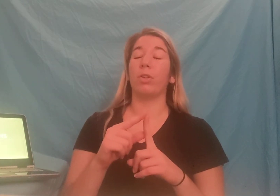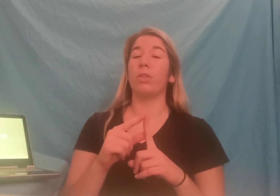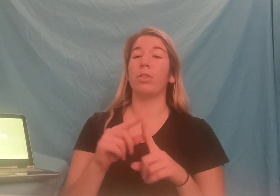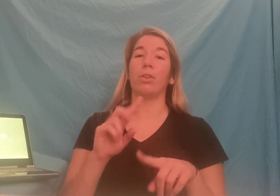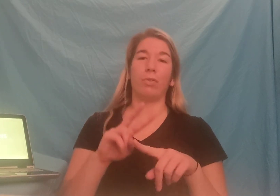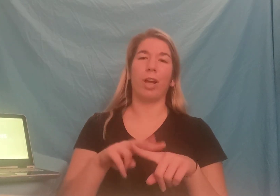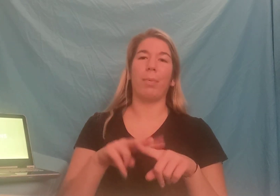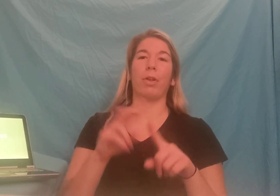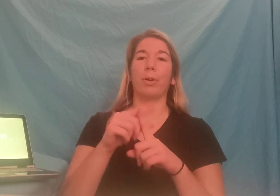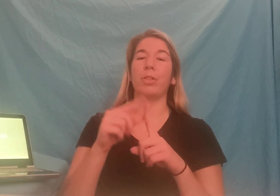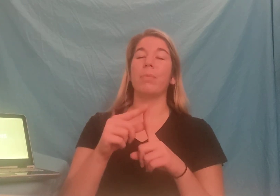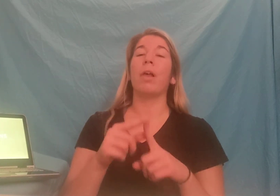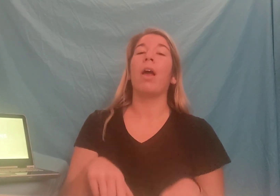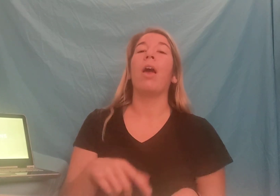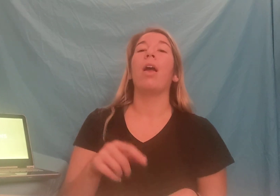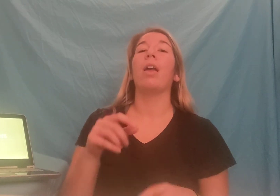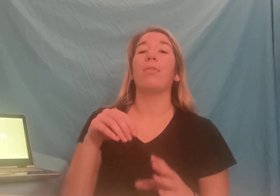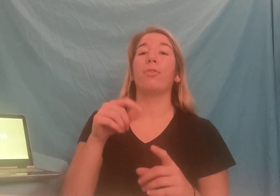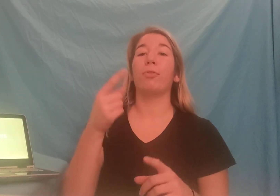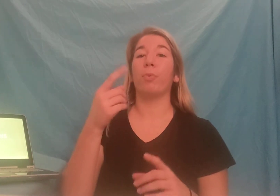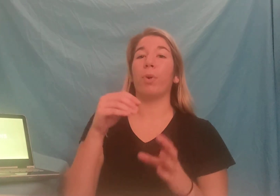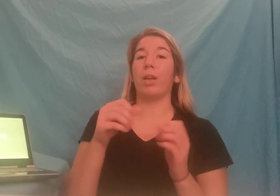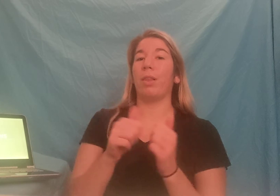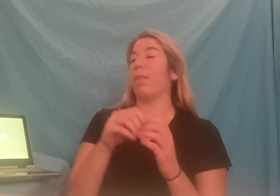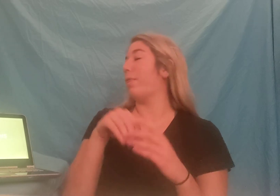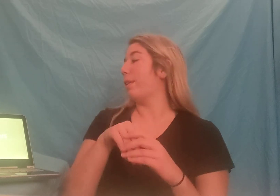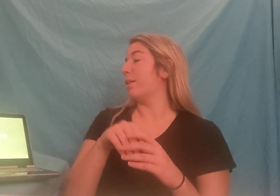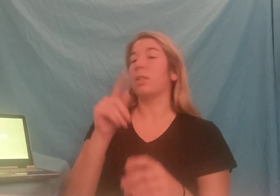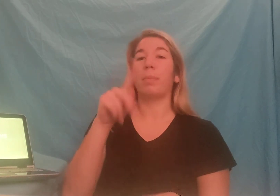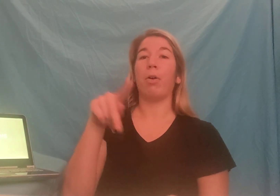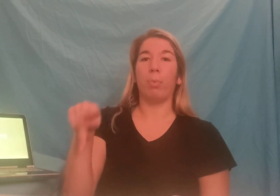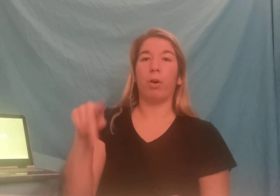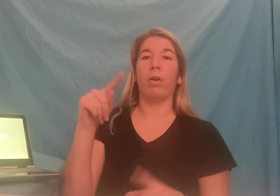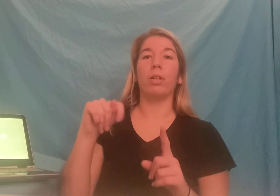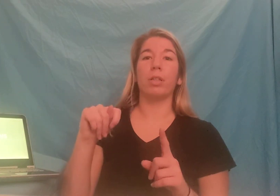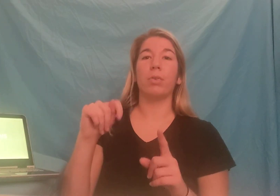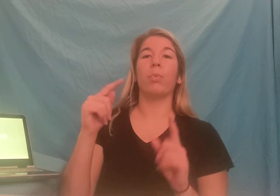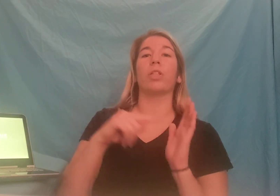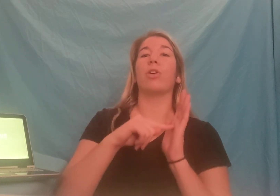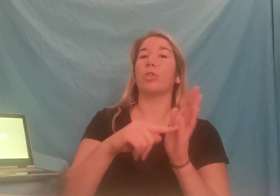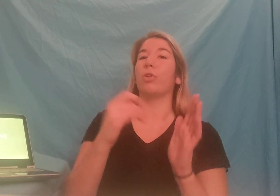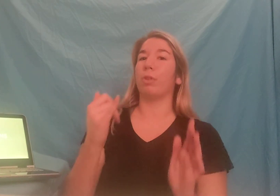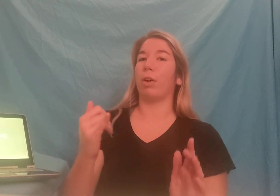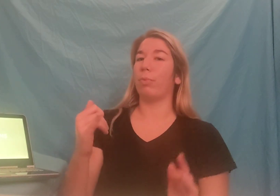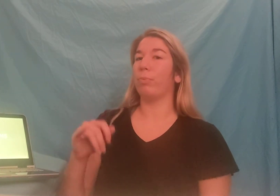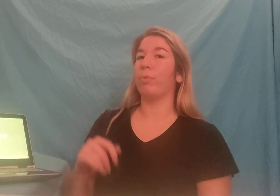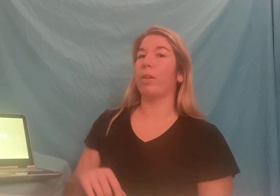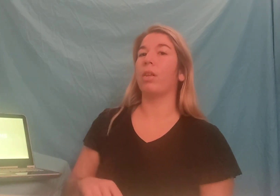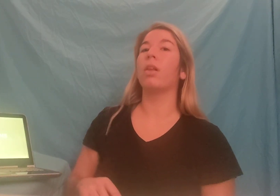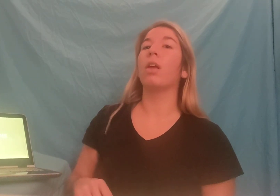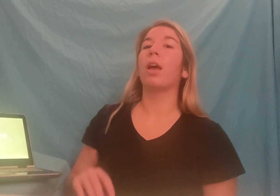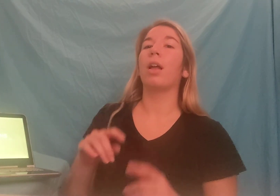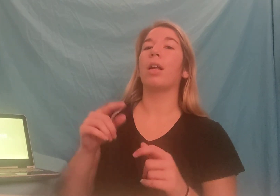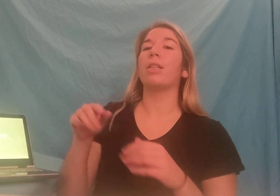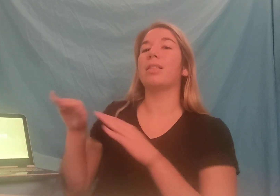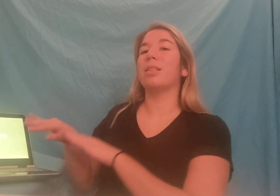words, vocabulary words in this PowerPoint, which I'll show you now. And I